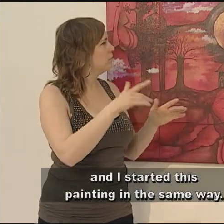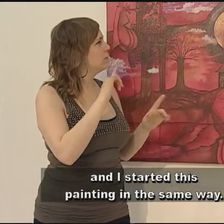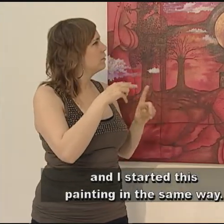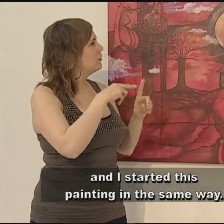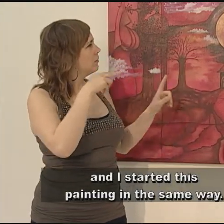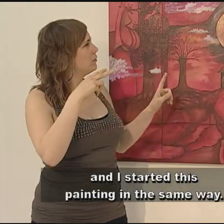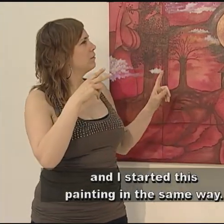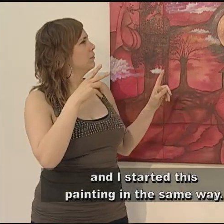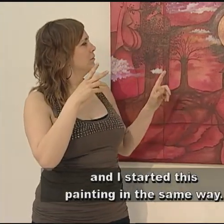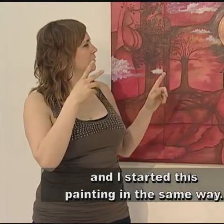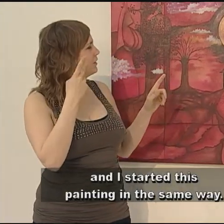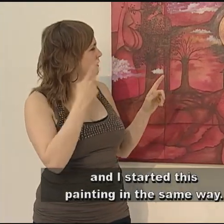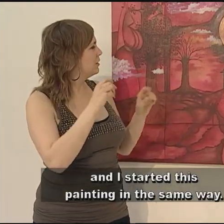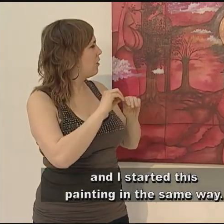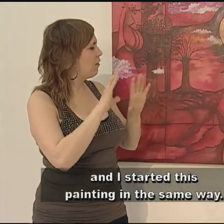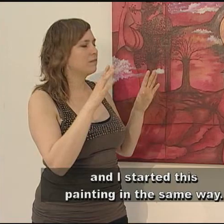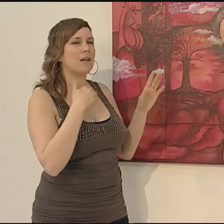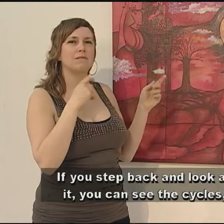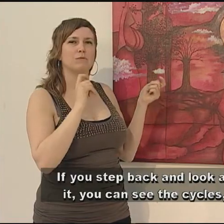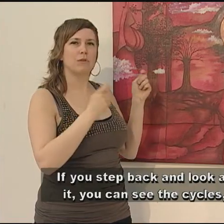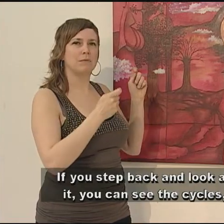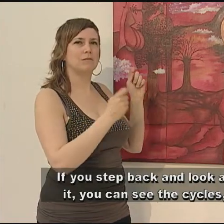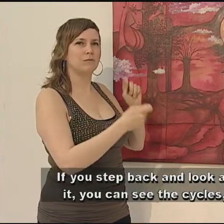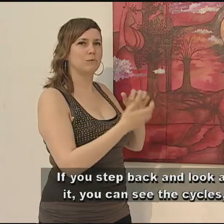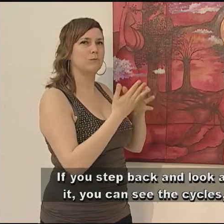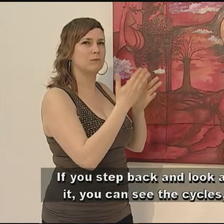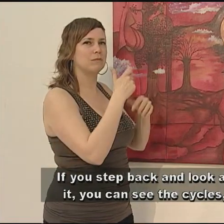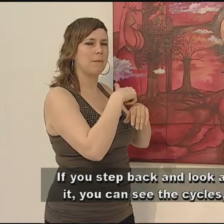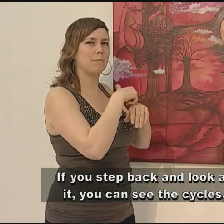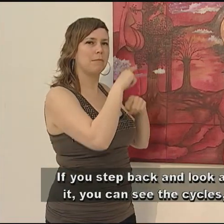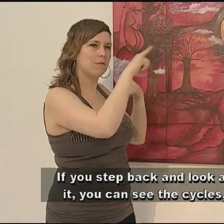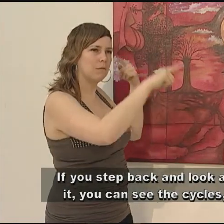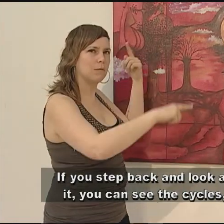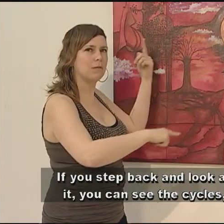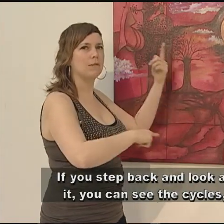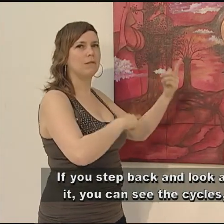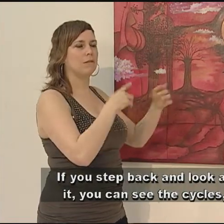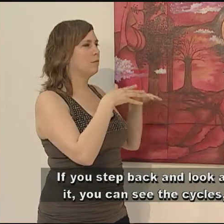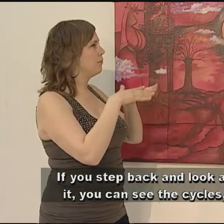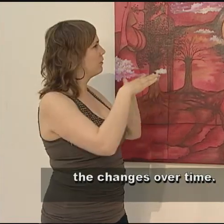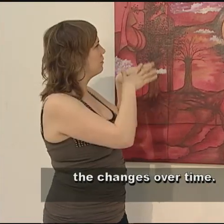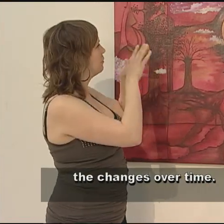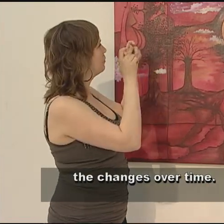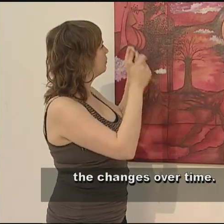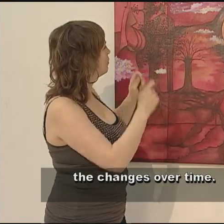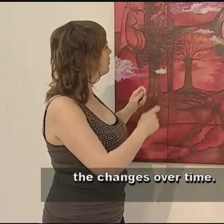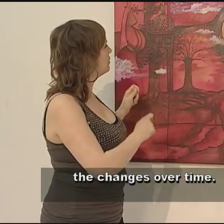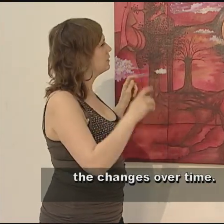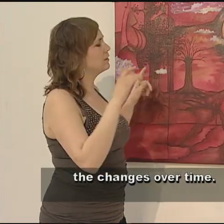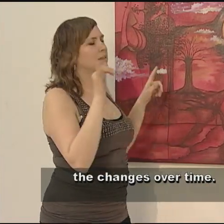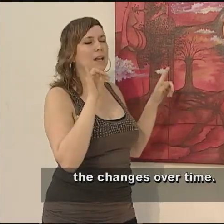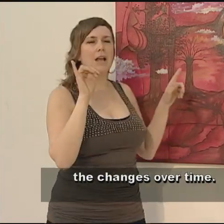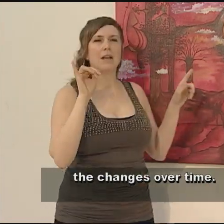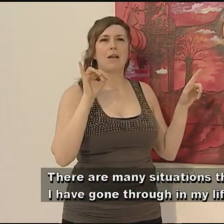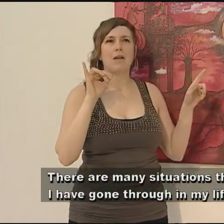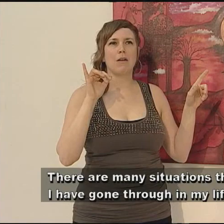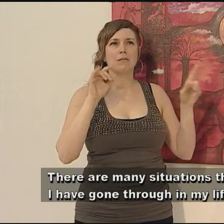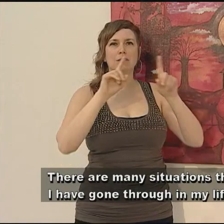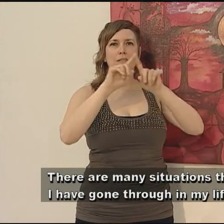And I started this painting in the same way. If you step back and look at it, you can see the cycles, the changes over time.